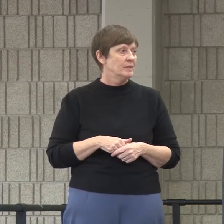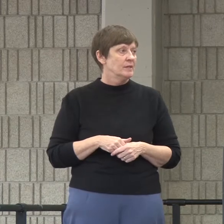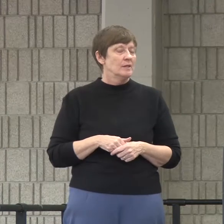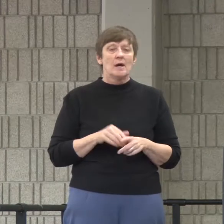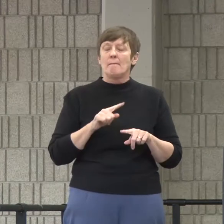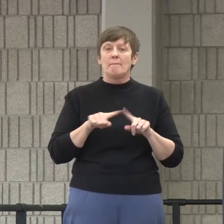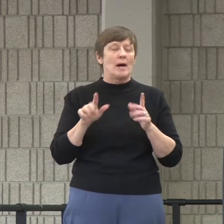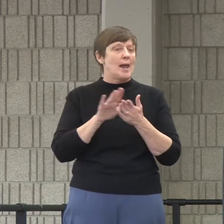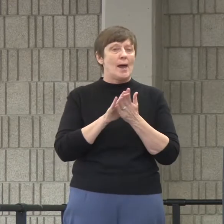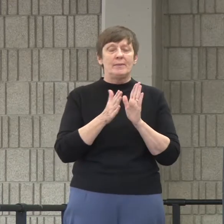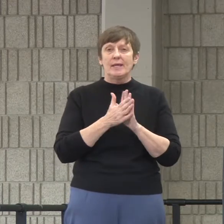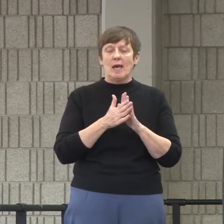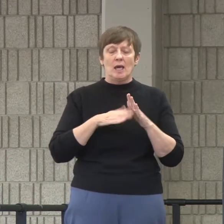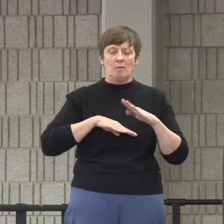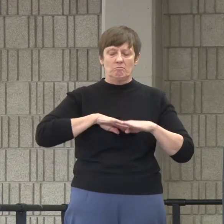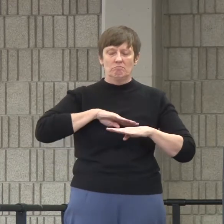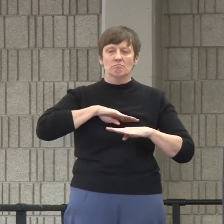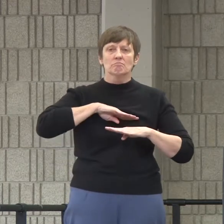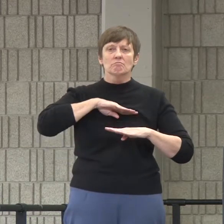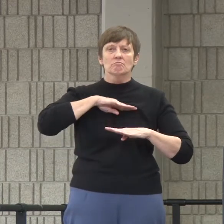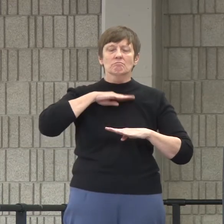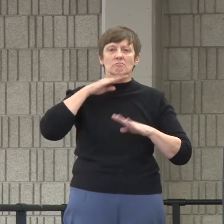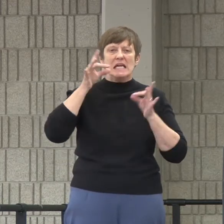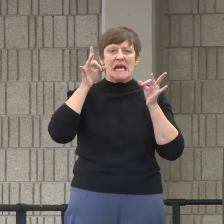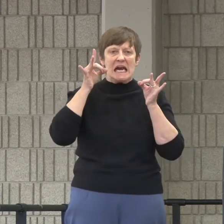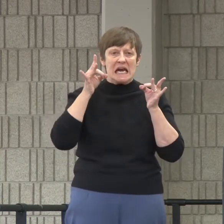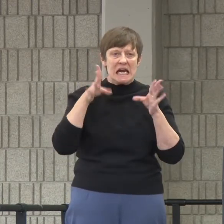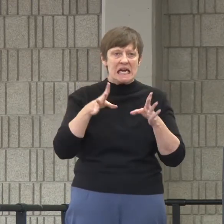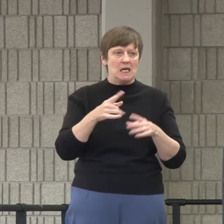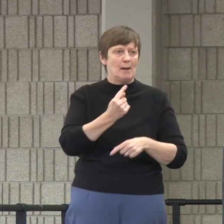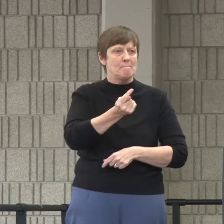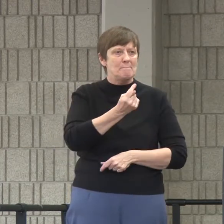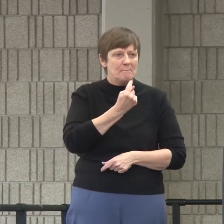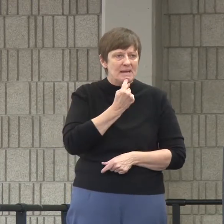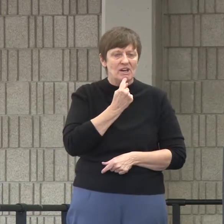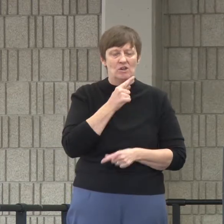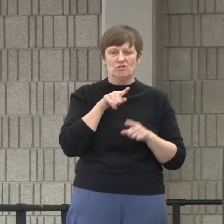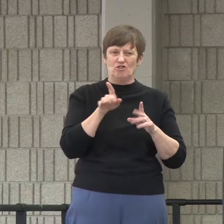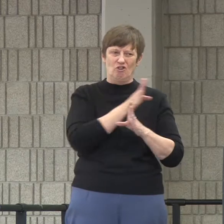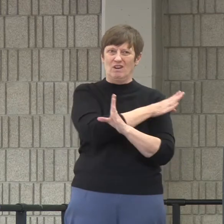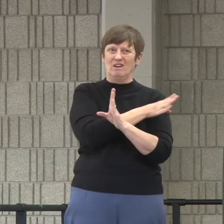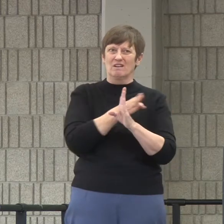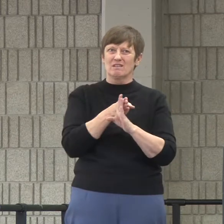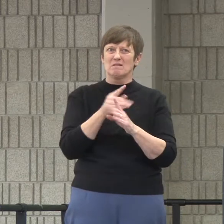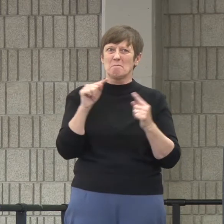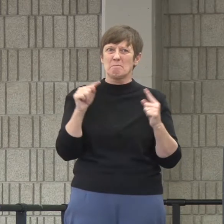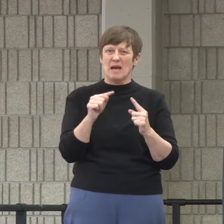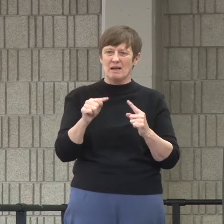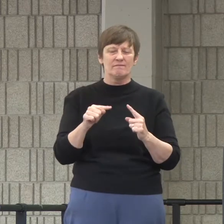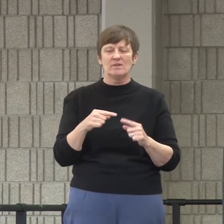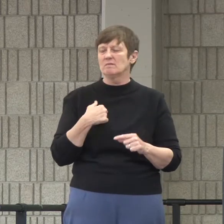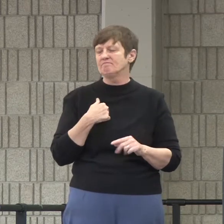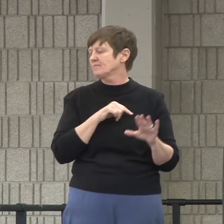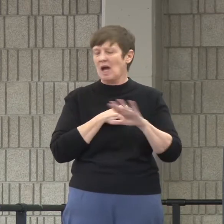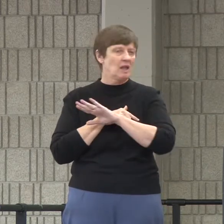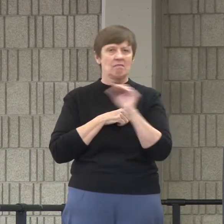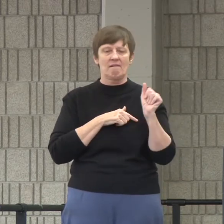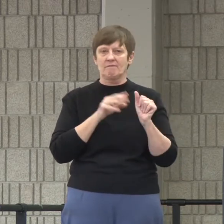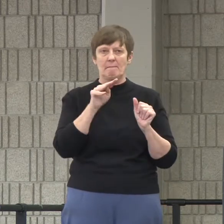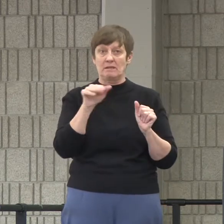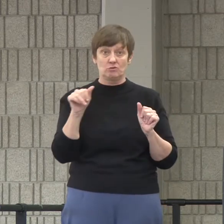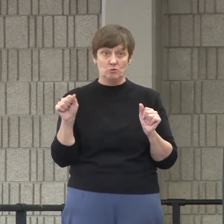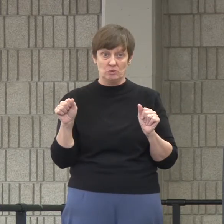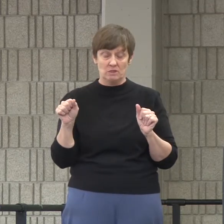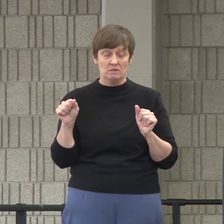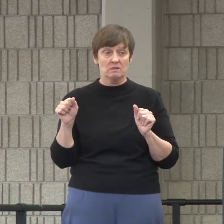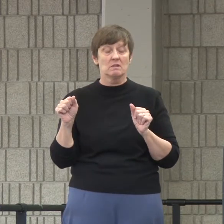I became so full of hate and bitterness during the painful times that I eventually left Massachusetts